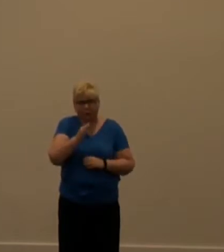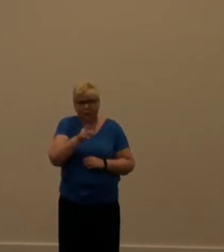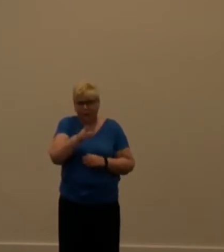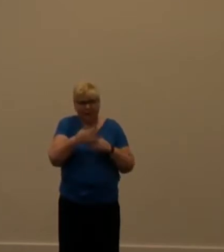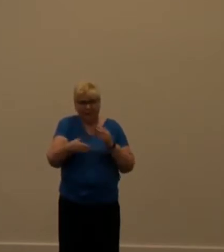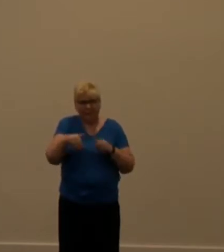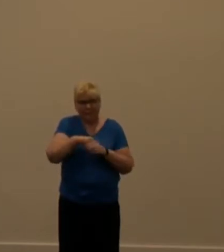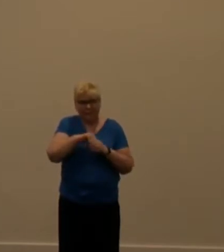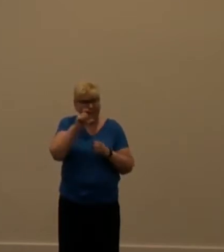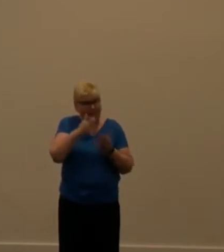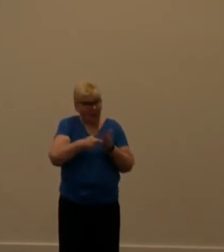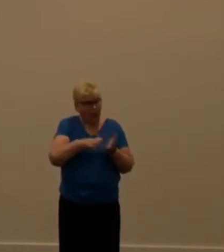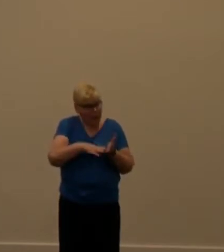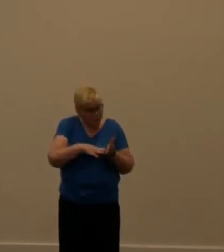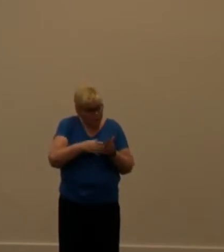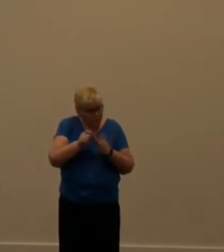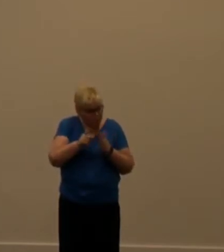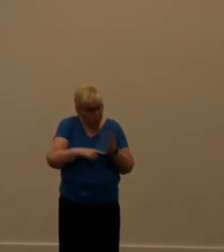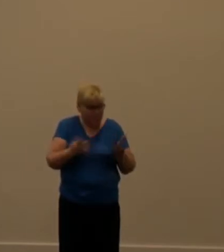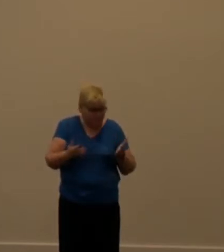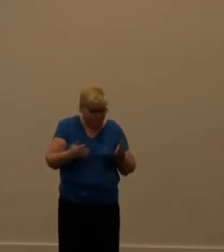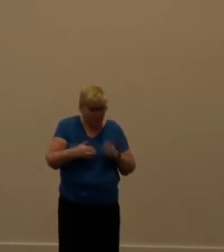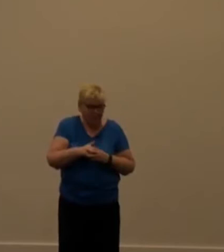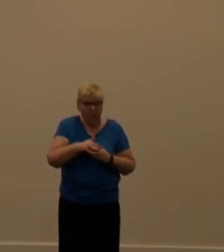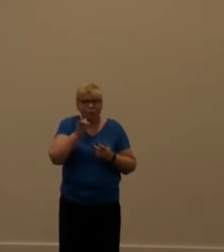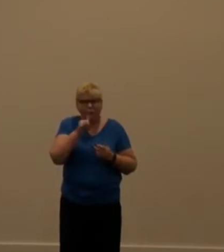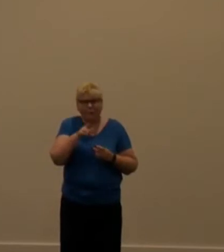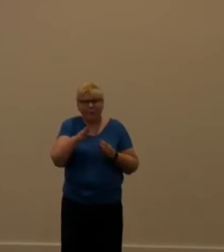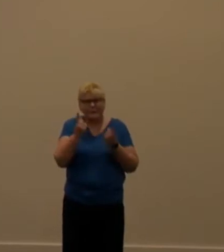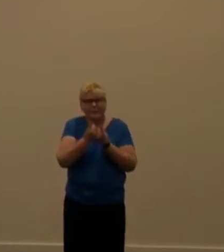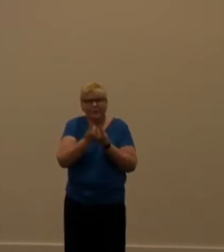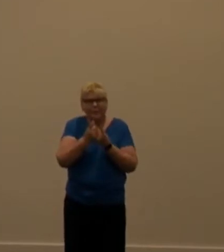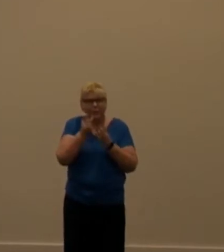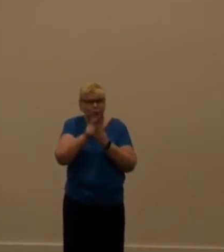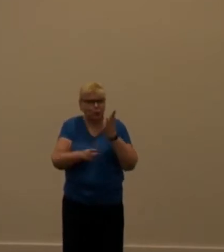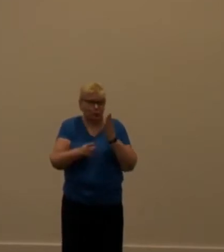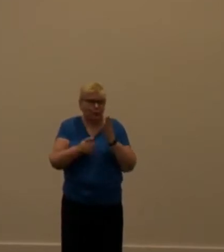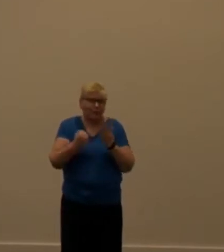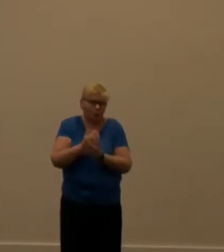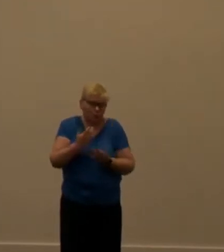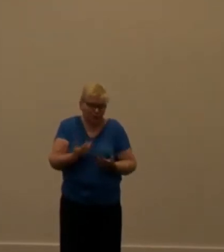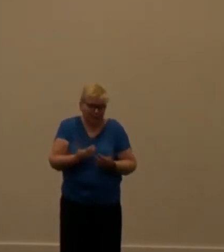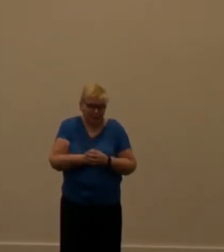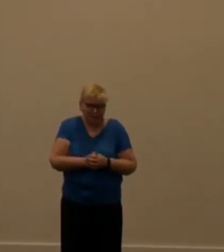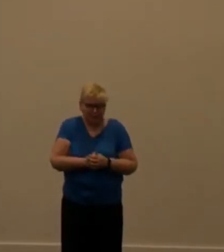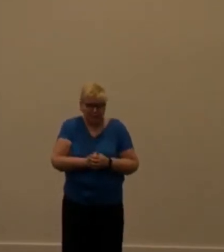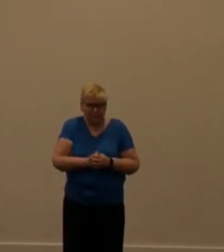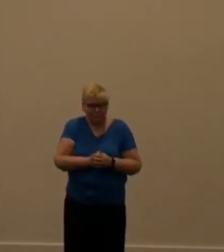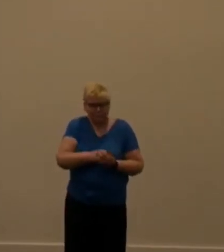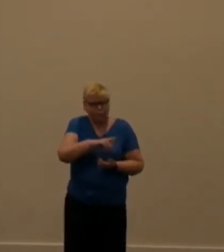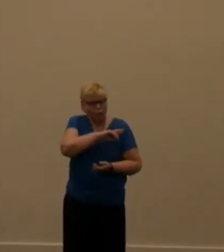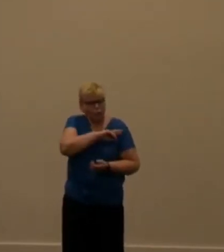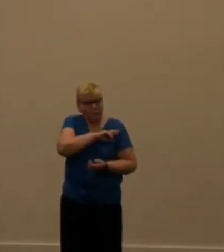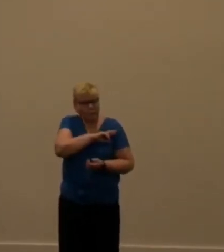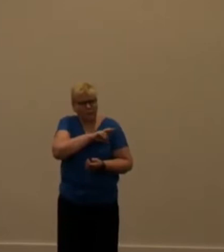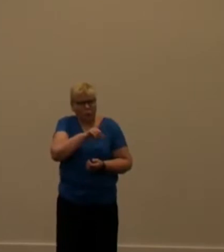part of a CRM project before. So that might have something to do with it, unfortunately. The reasons why it